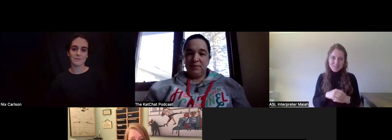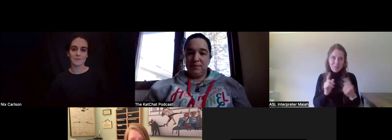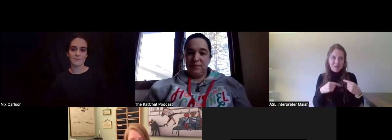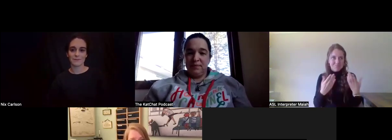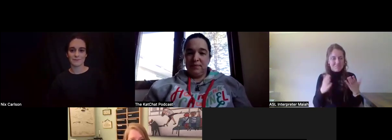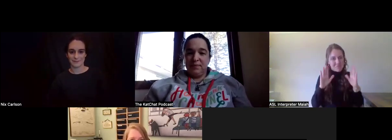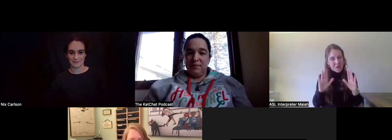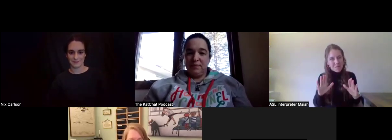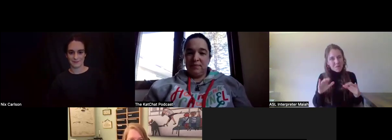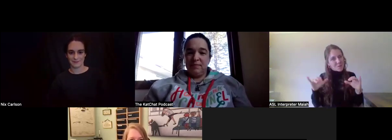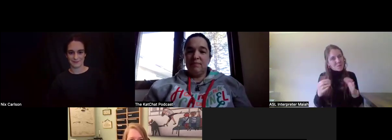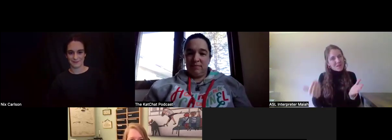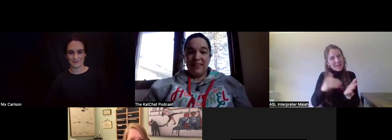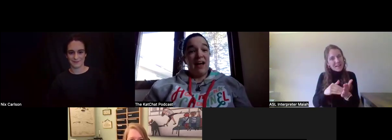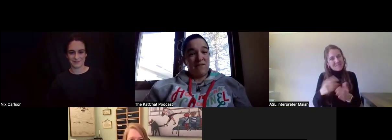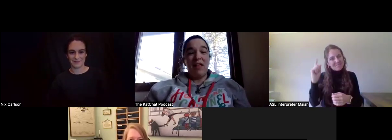again sometime.